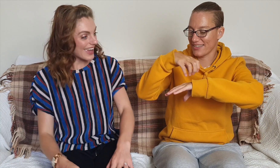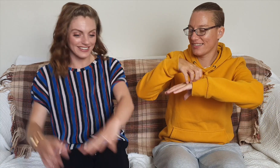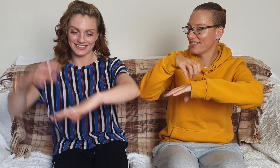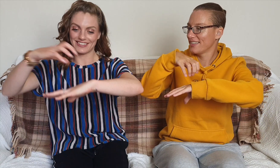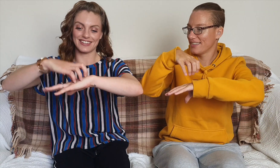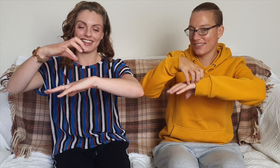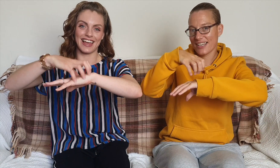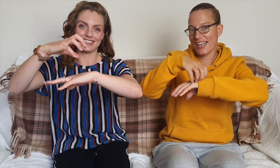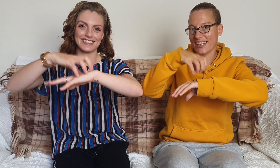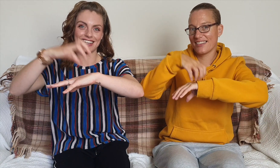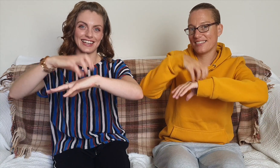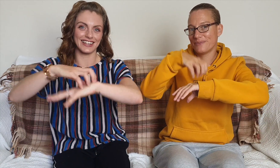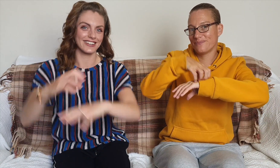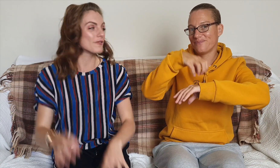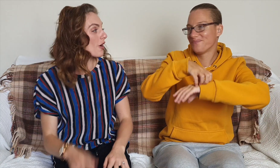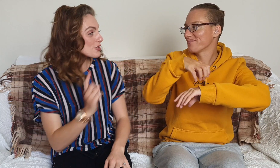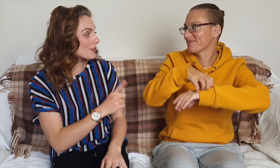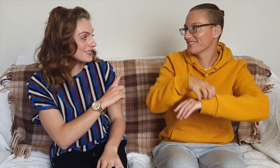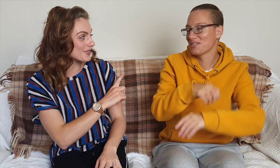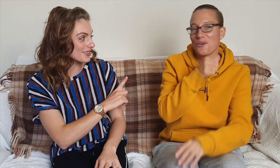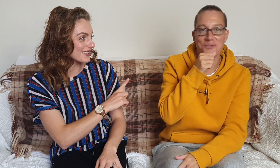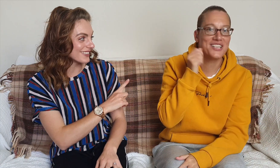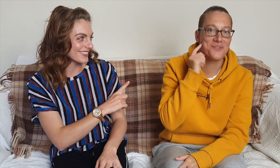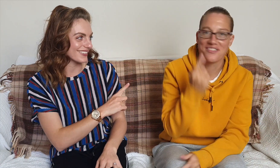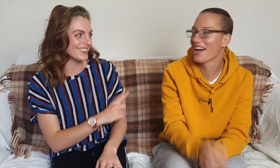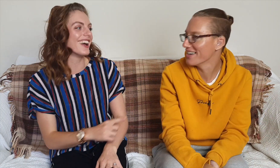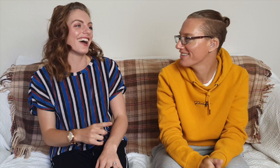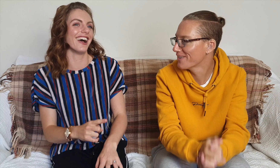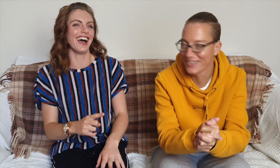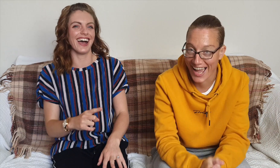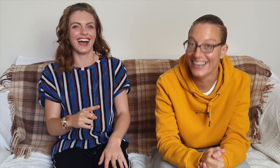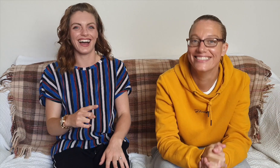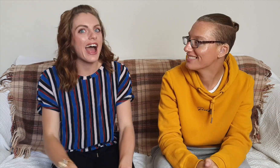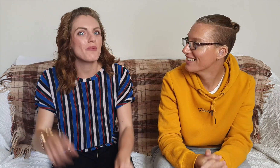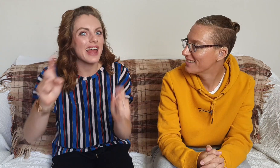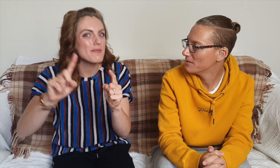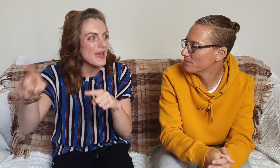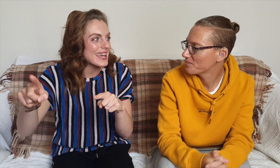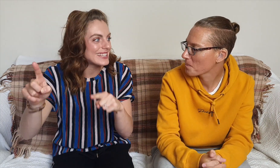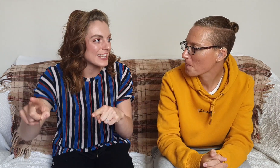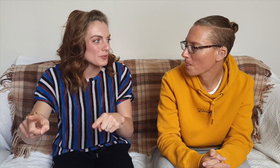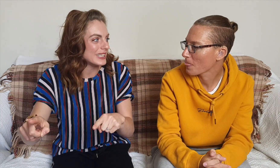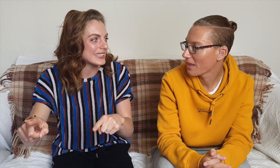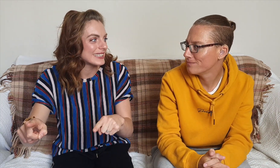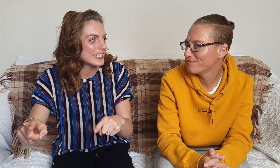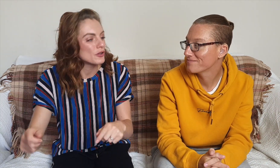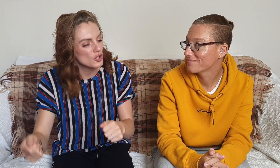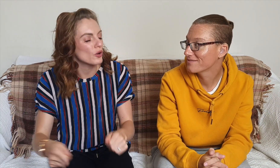Cake, just like that. Cake. You've got a sweet tooth. Sweet tooth, yeah. Oh, yeah. When I bake next week, do you want